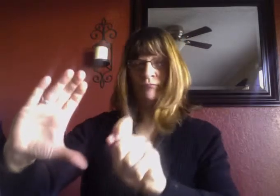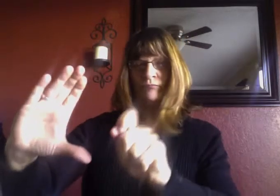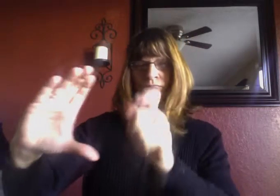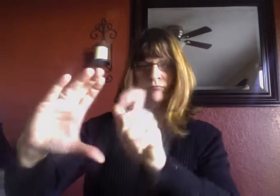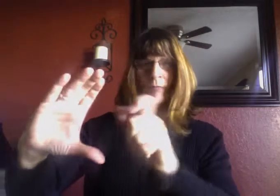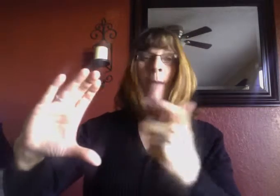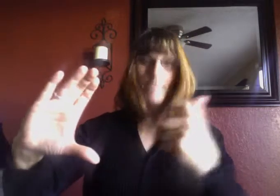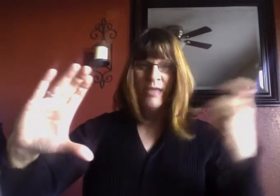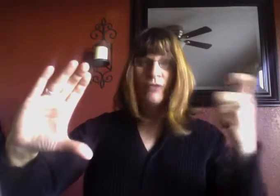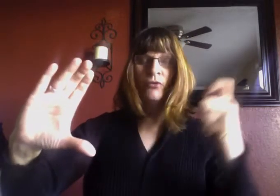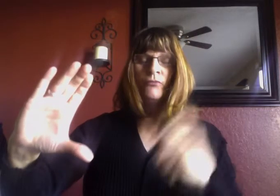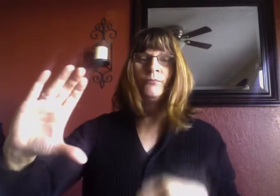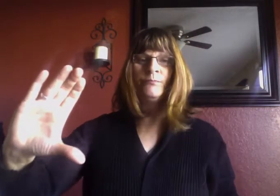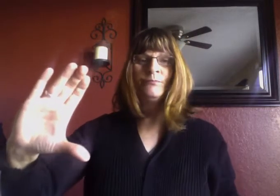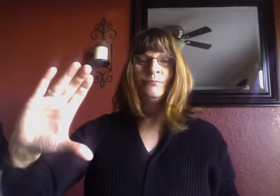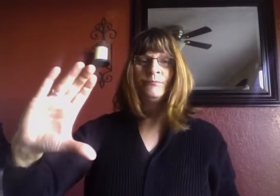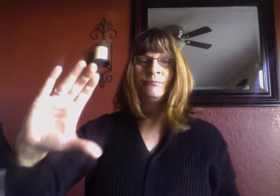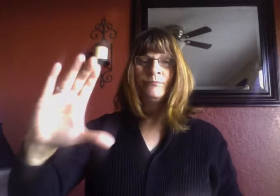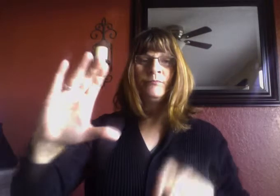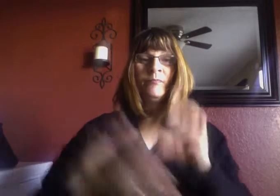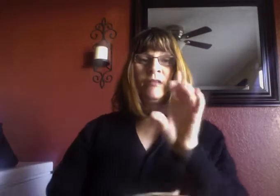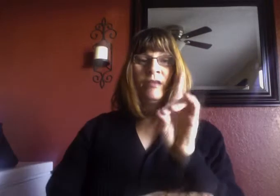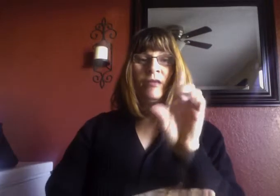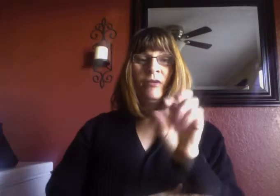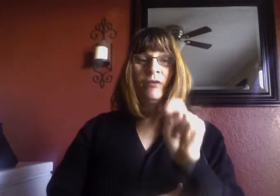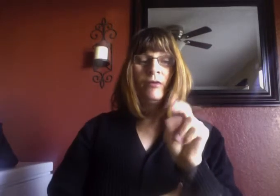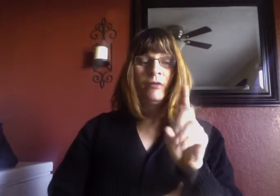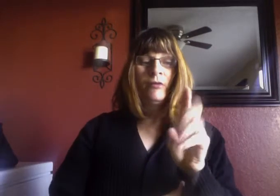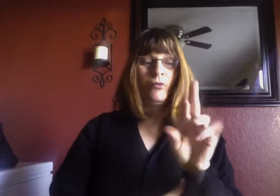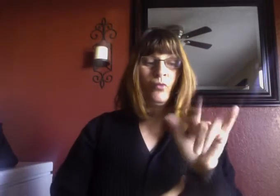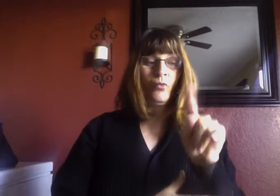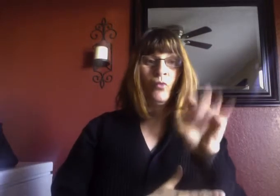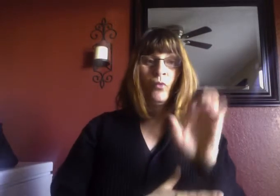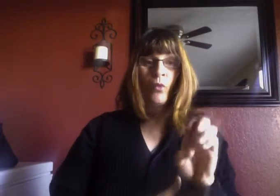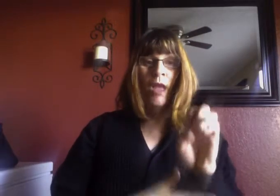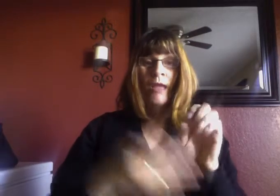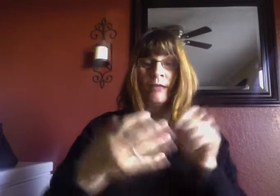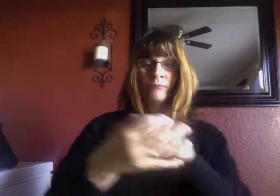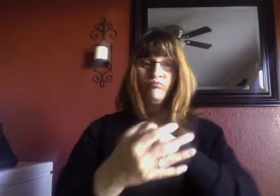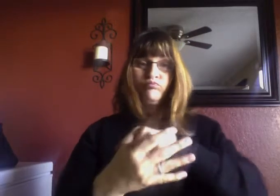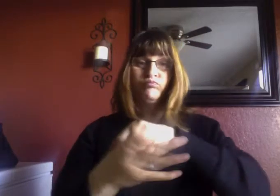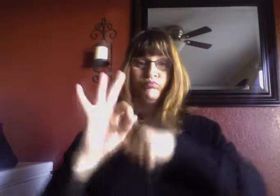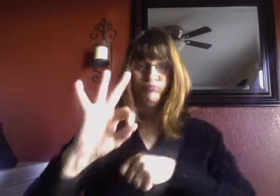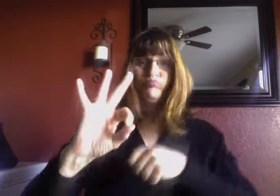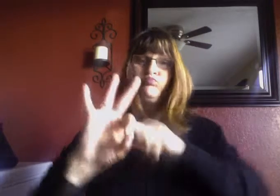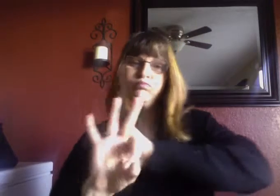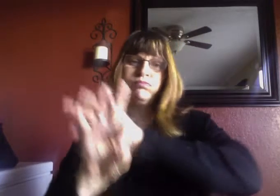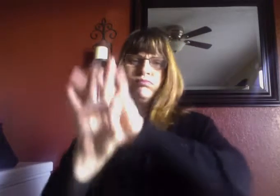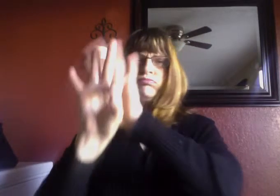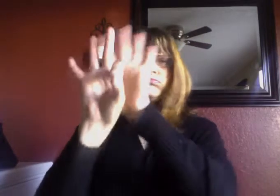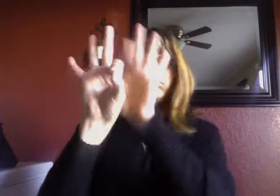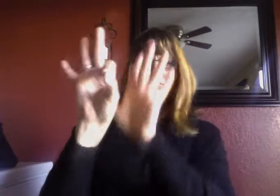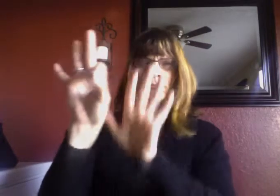Dendrites, take a look at them. There's lots of them. Lots of them. And they're relatively short.